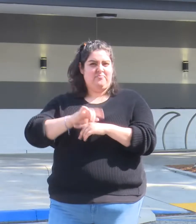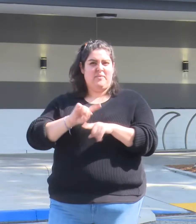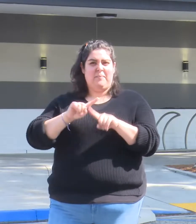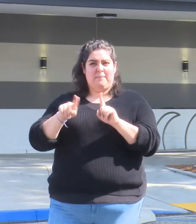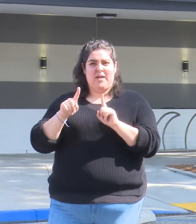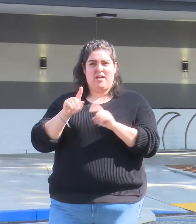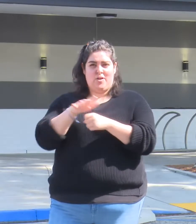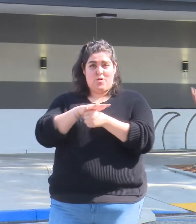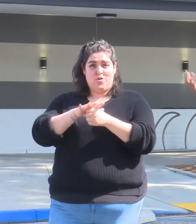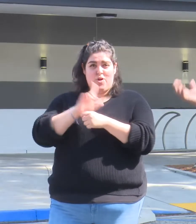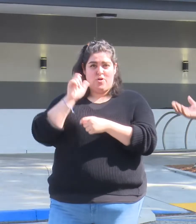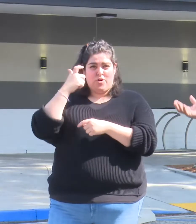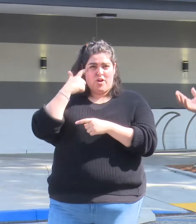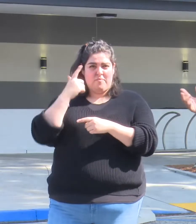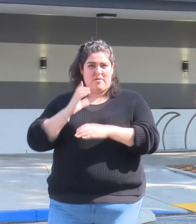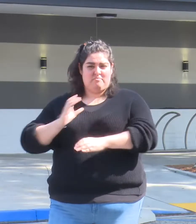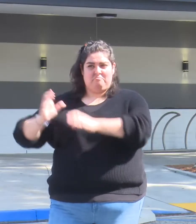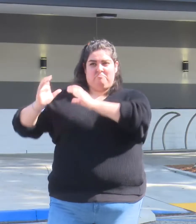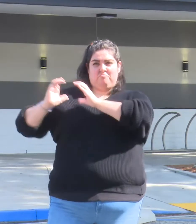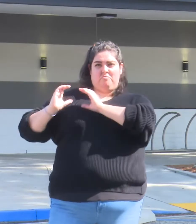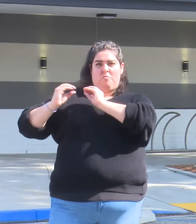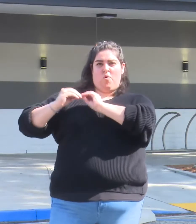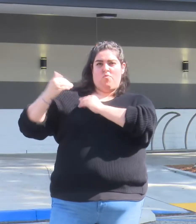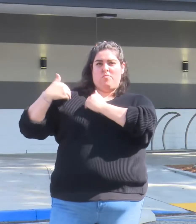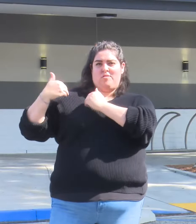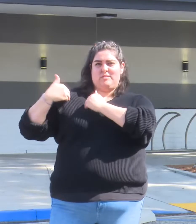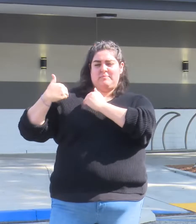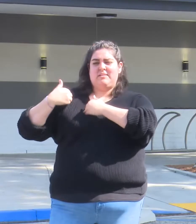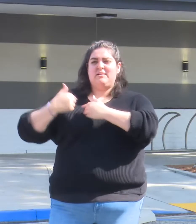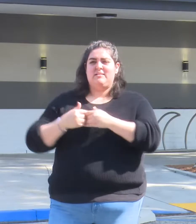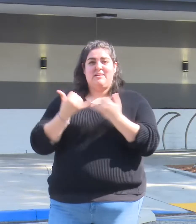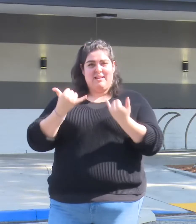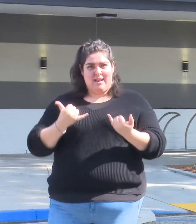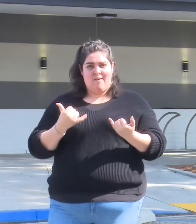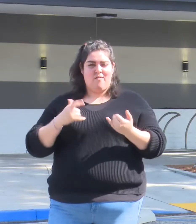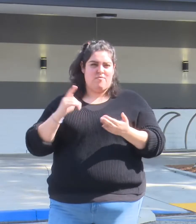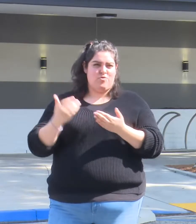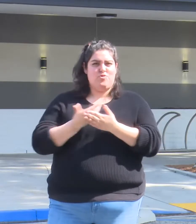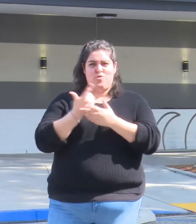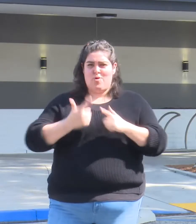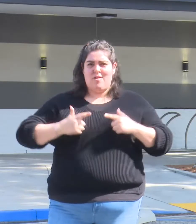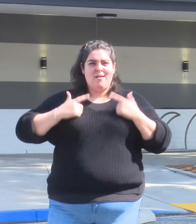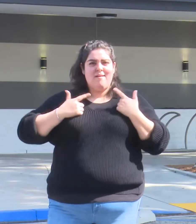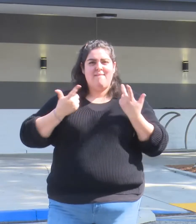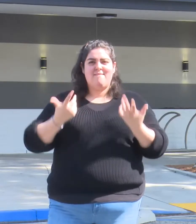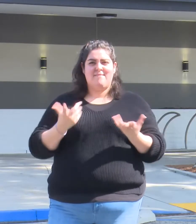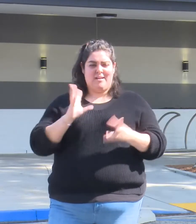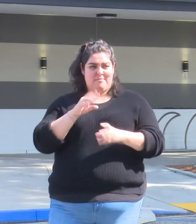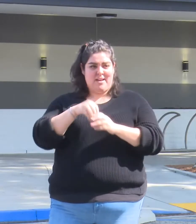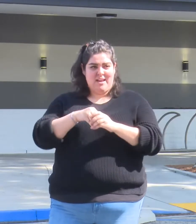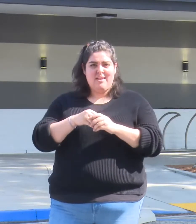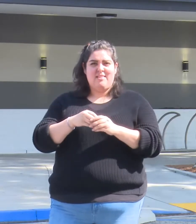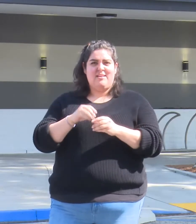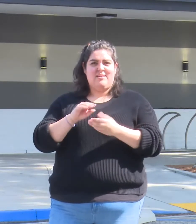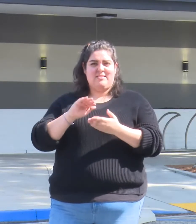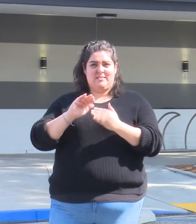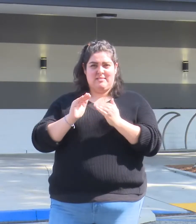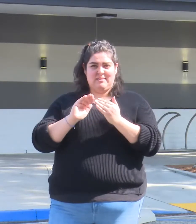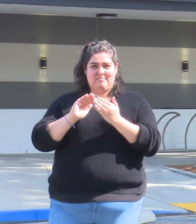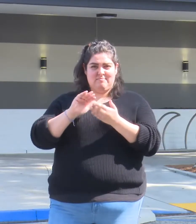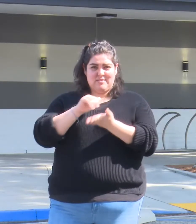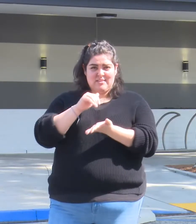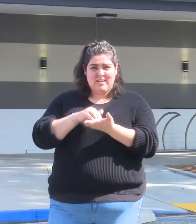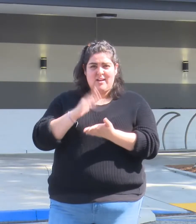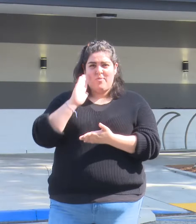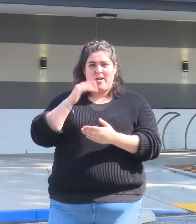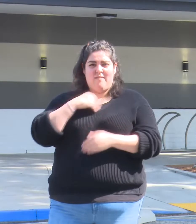taken on more responsibilities, and so we took on this building, and now it has a brand new life. And within this facility, you're going to see clinical services,